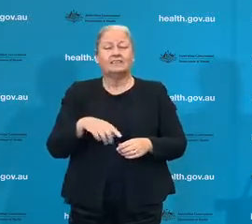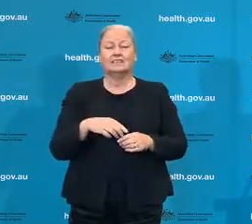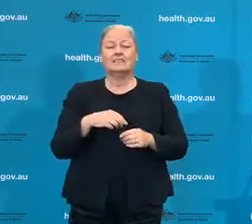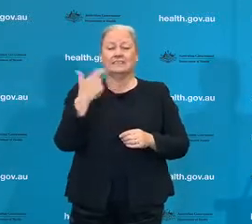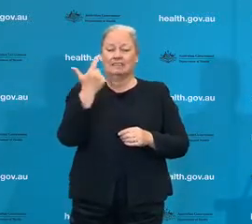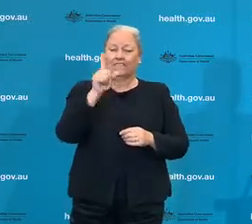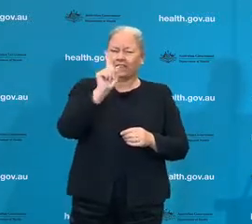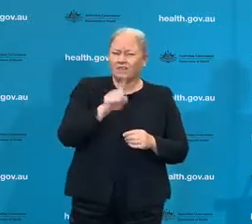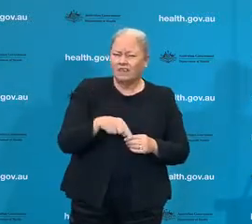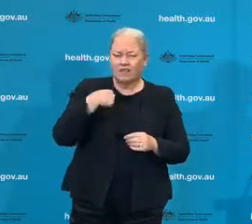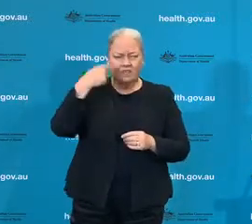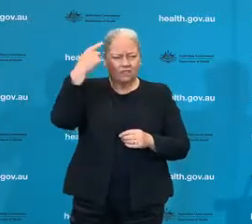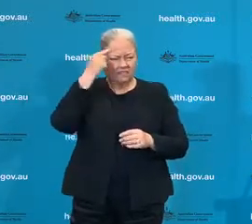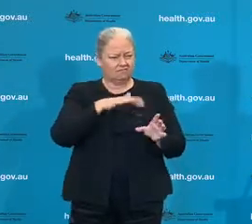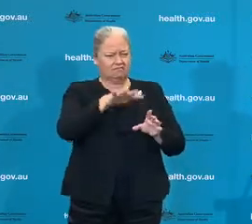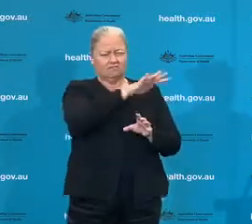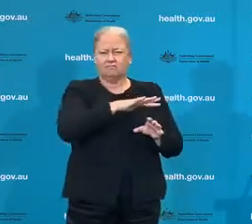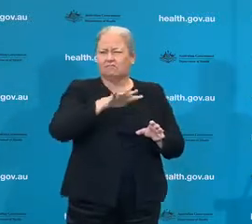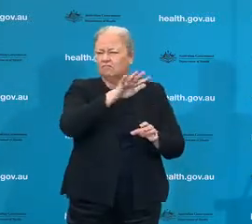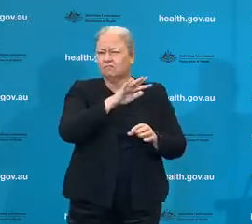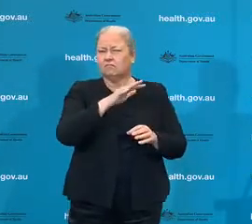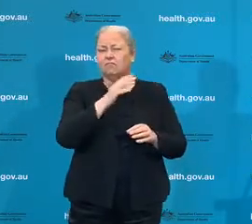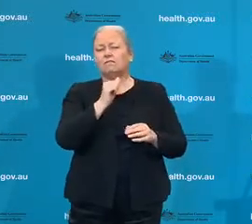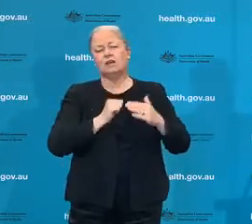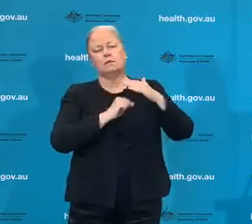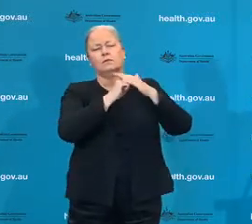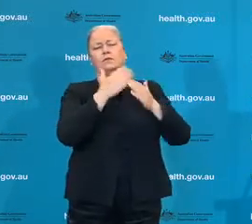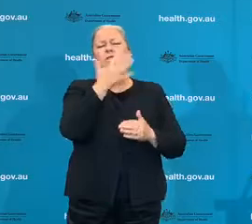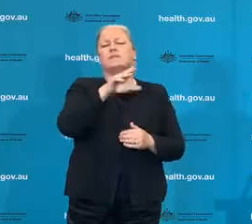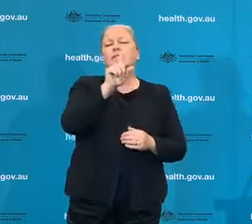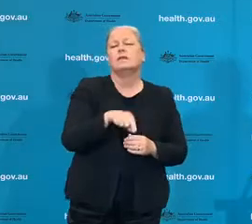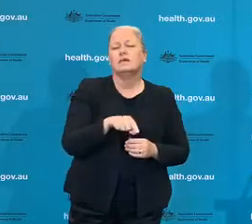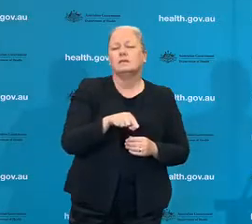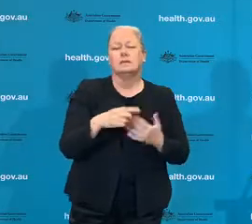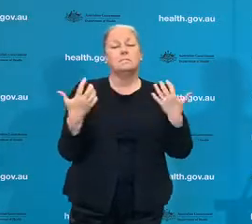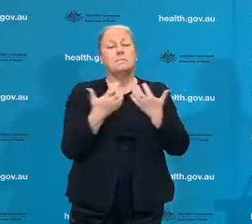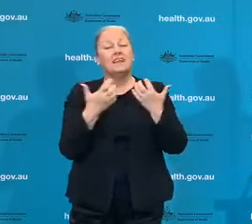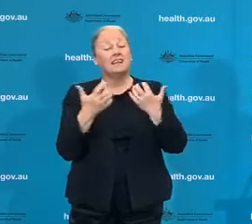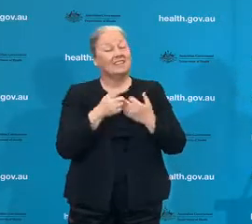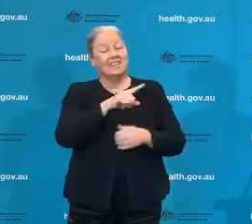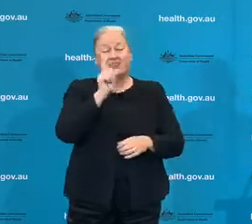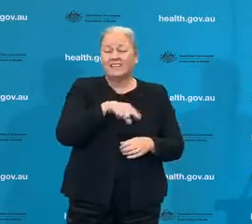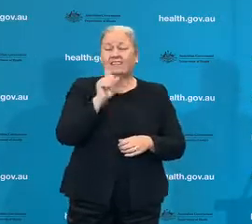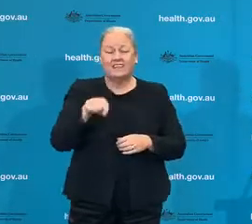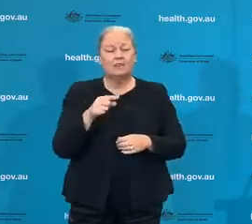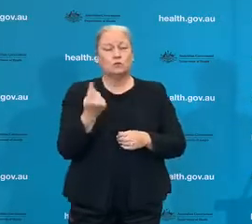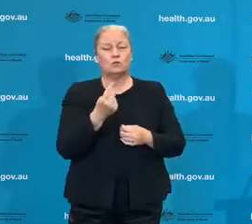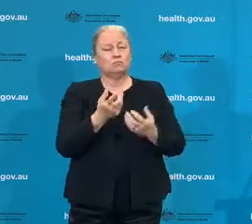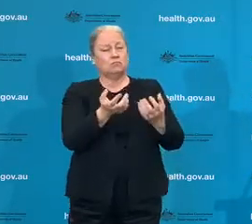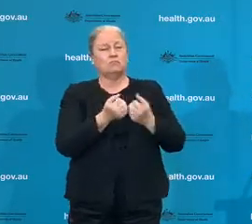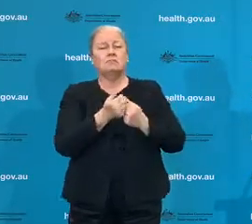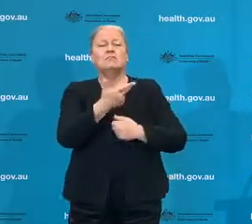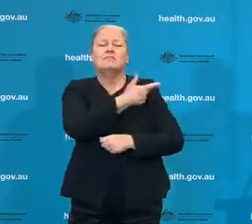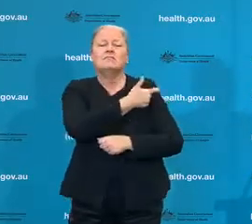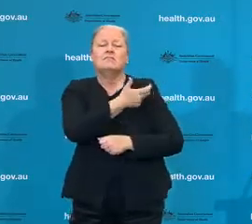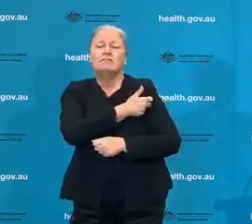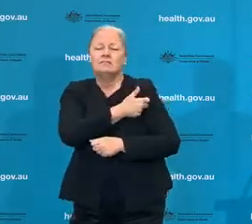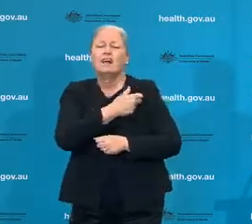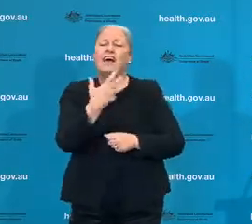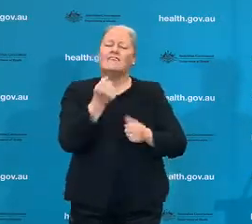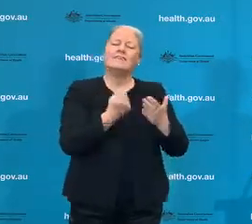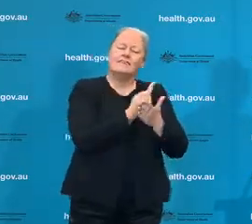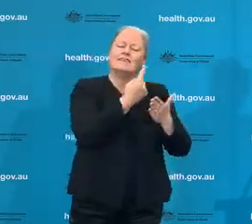target enrolment, I think, of up to 50,000 people, with many thousands of people getting the vaccine, medical events can happen that are nothing to